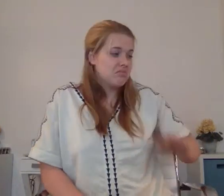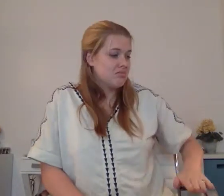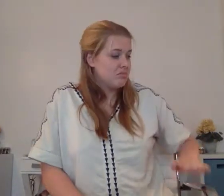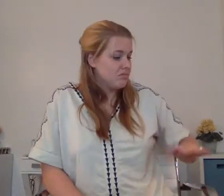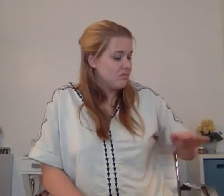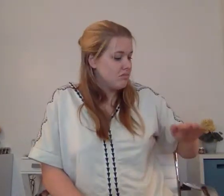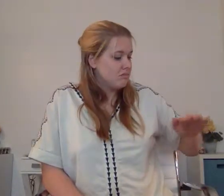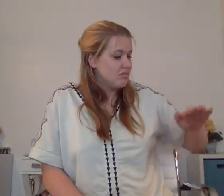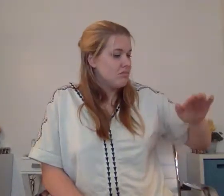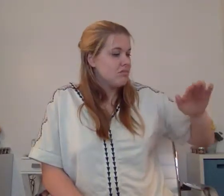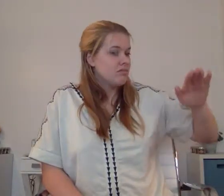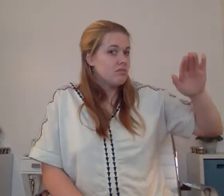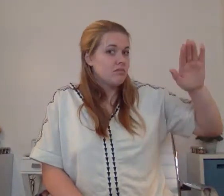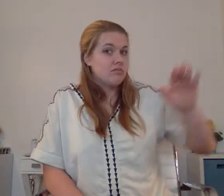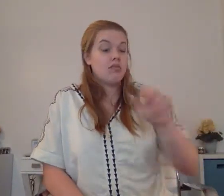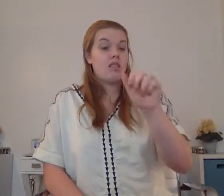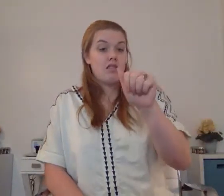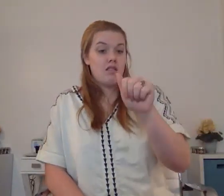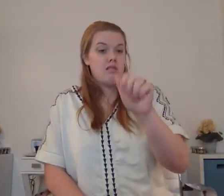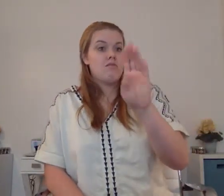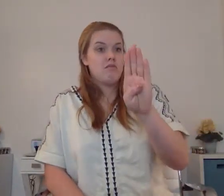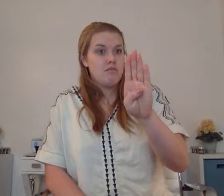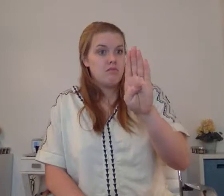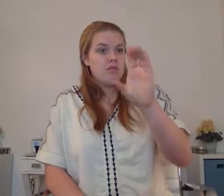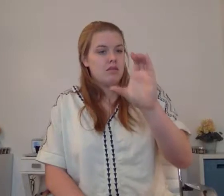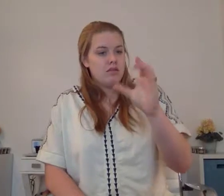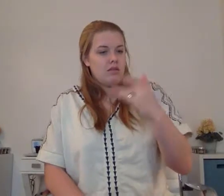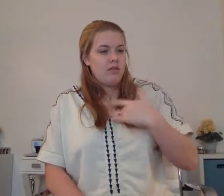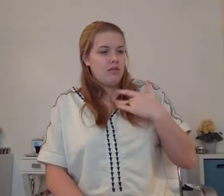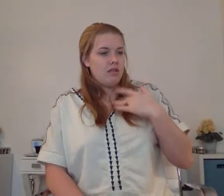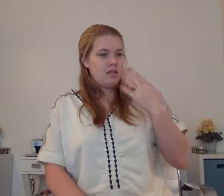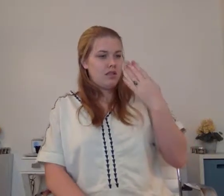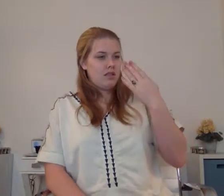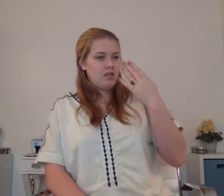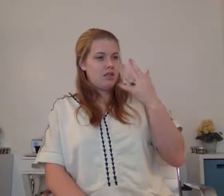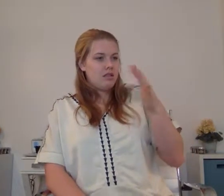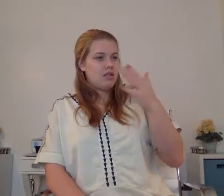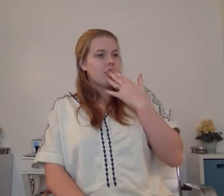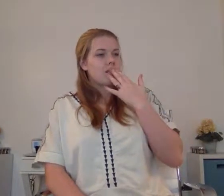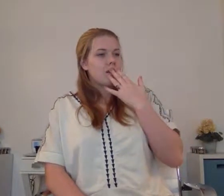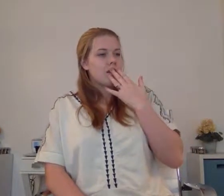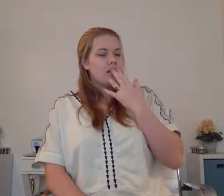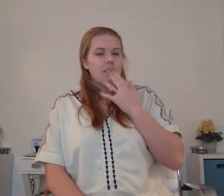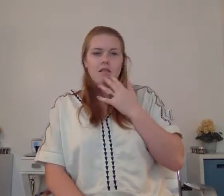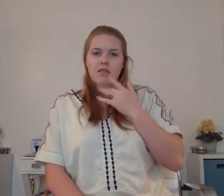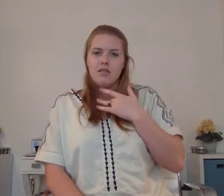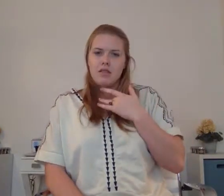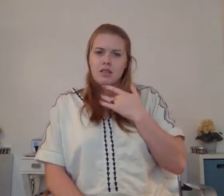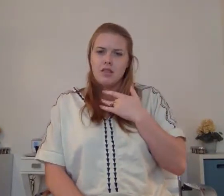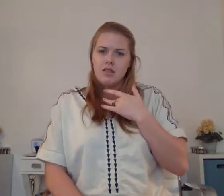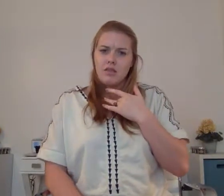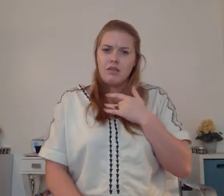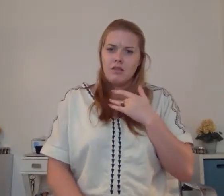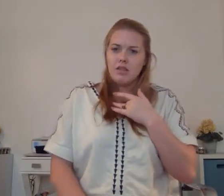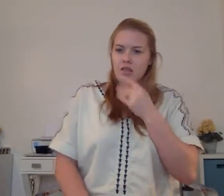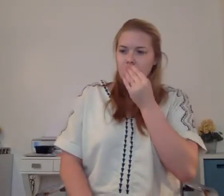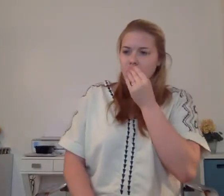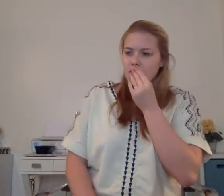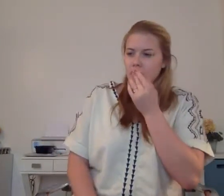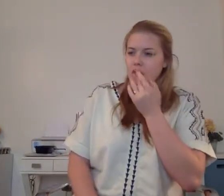letter in the alphabet has a different color, and colors bring me flavors. So, for instance, the color purple